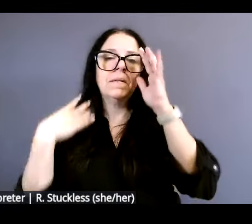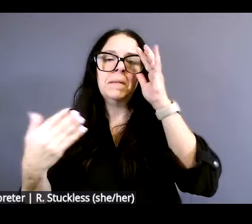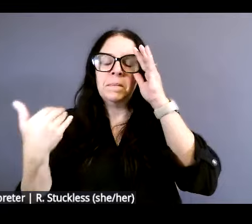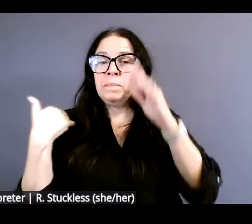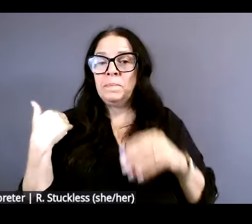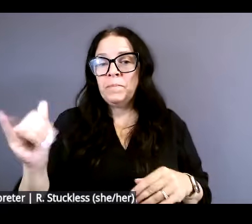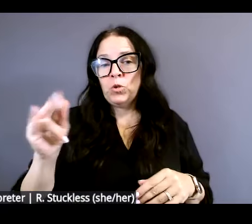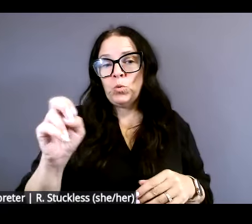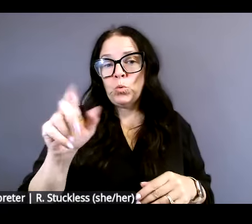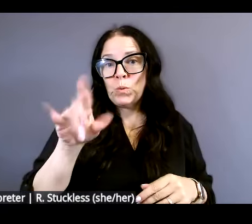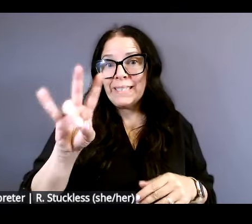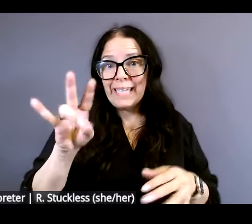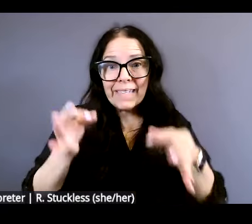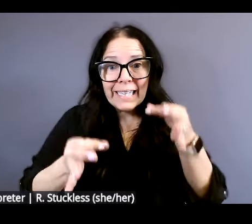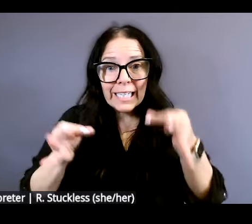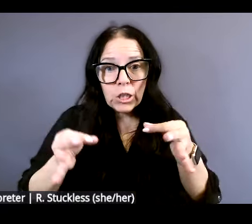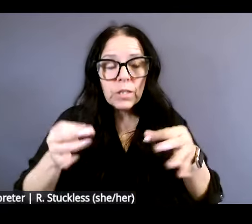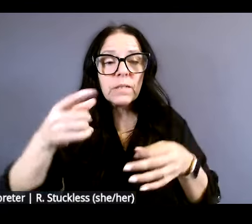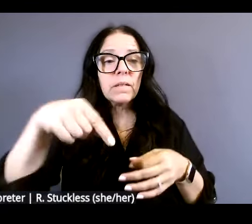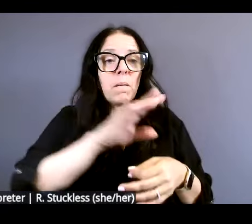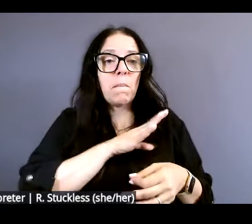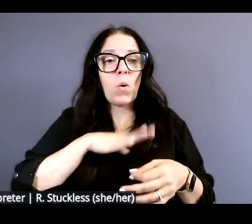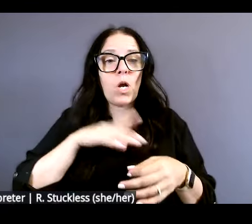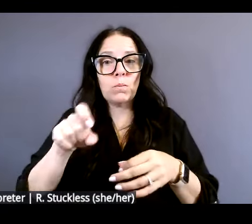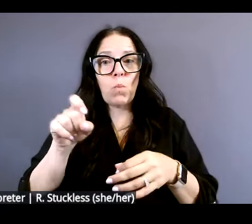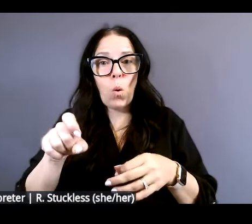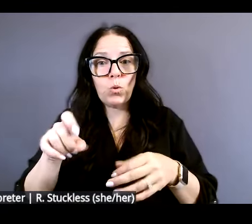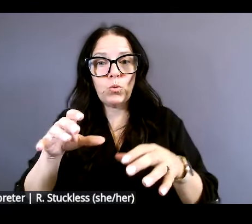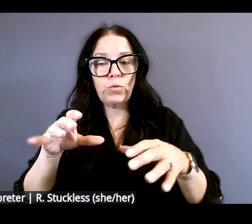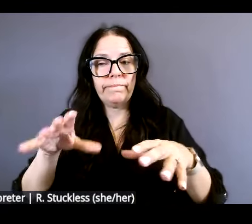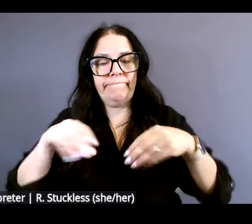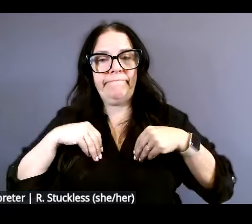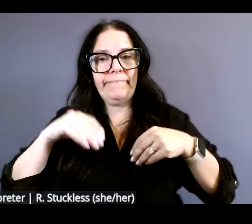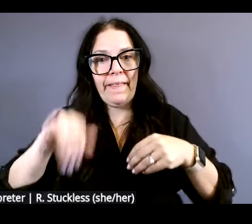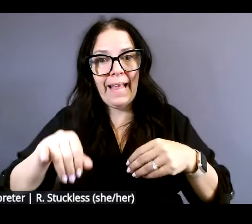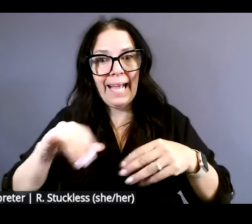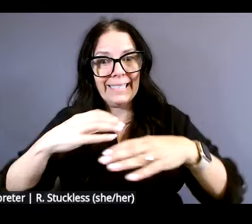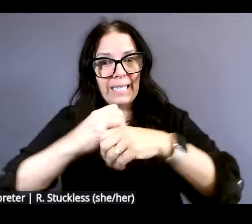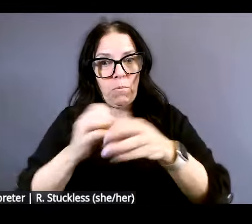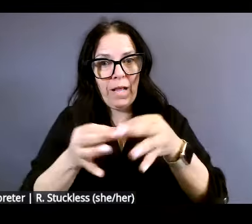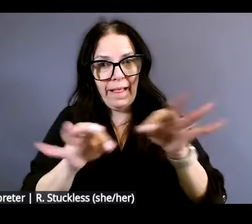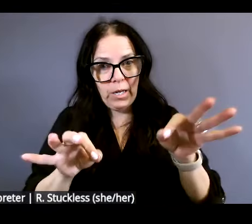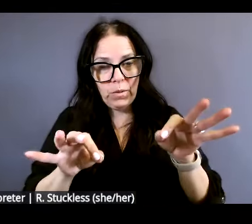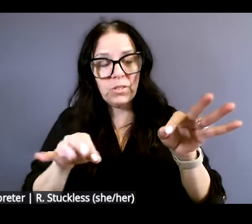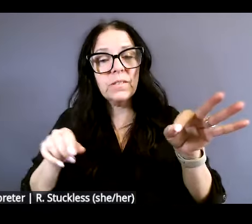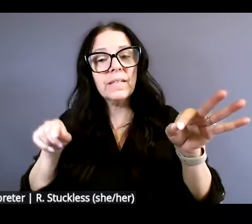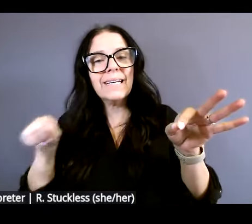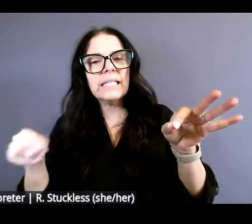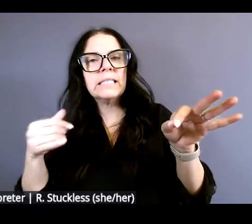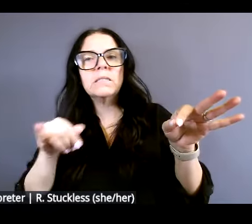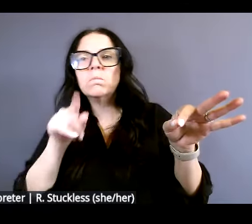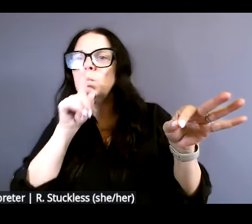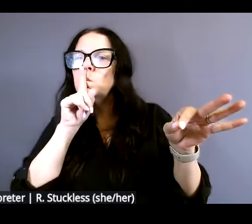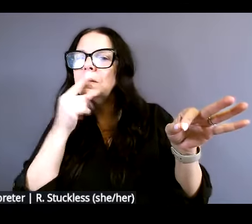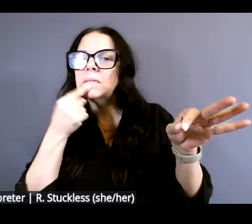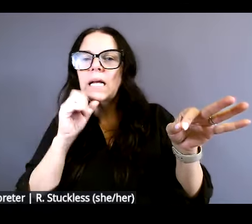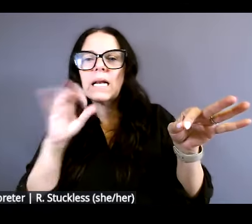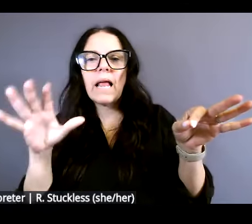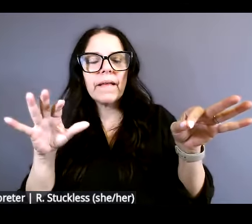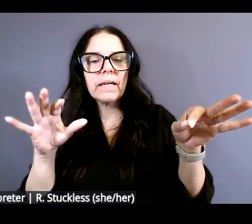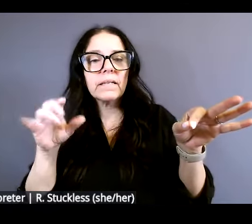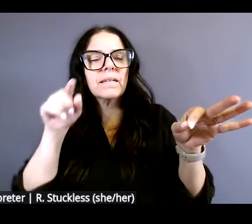language regarding the June 4 petition that was withdrawn, Invest in My Kids remained silent when Mr.